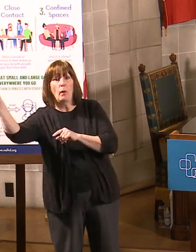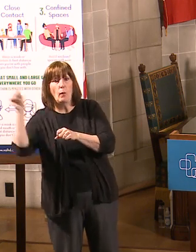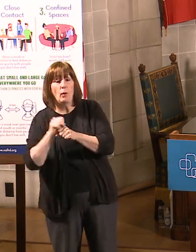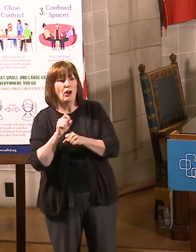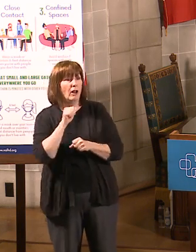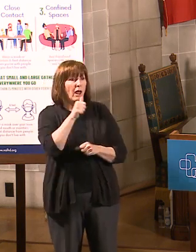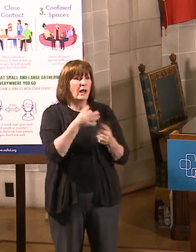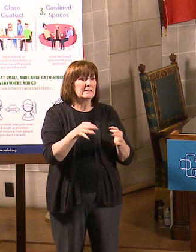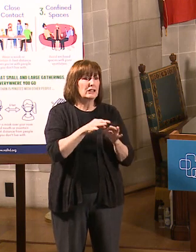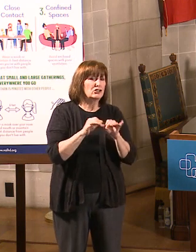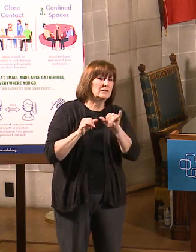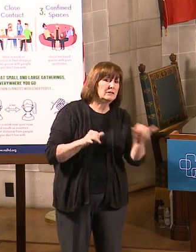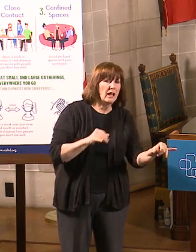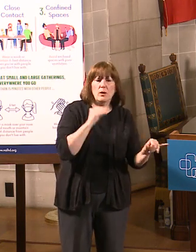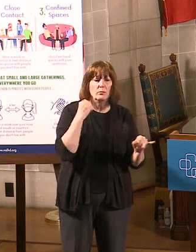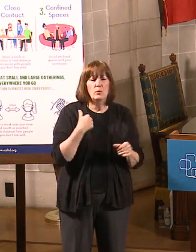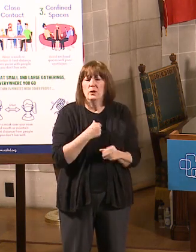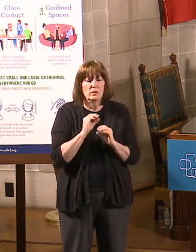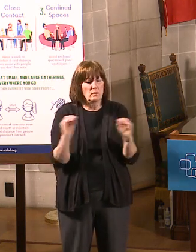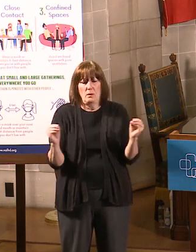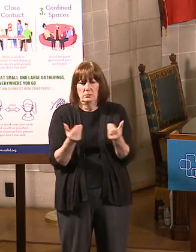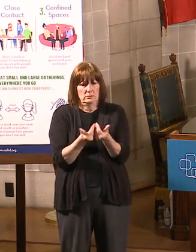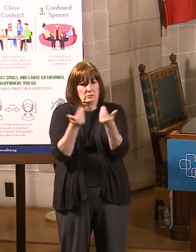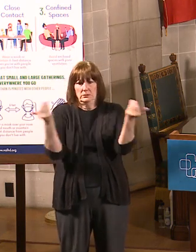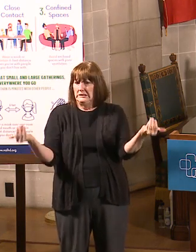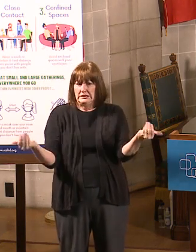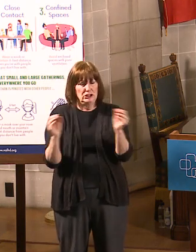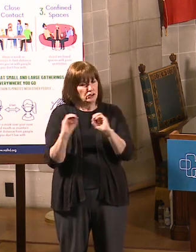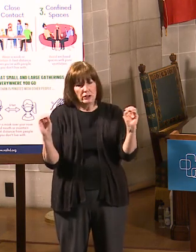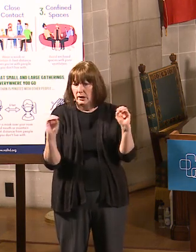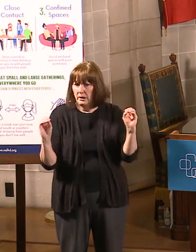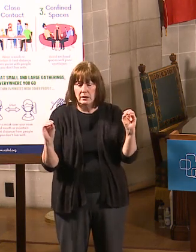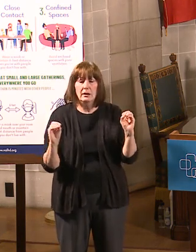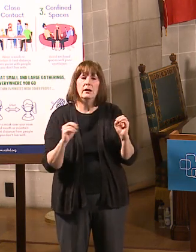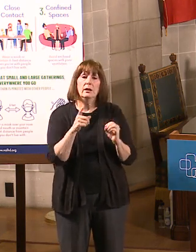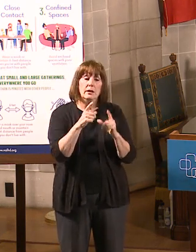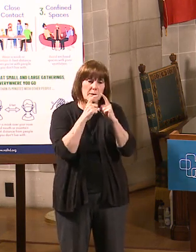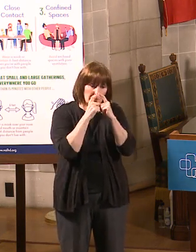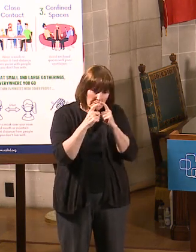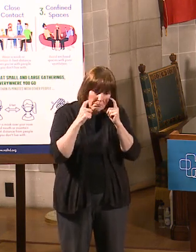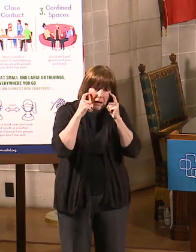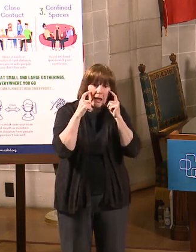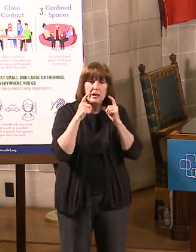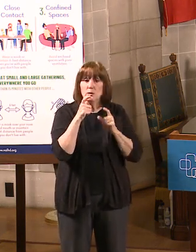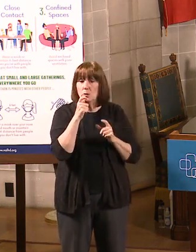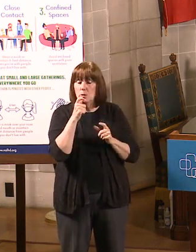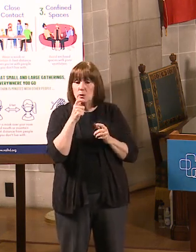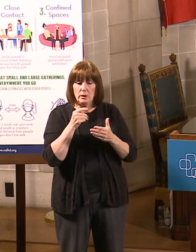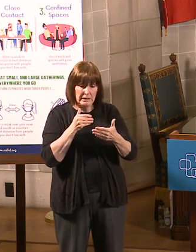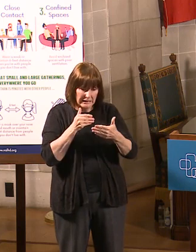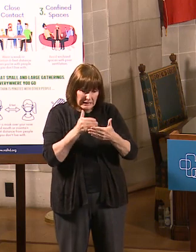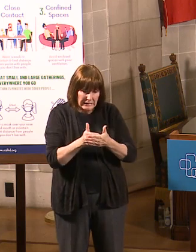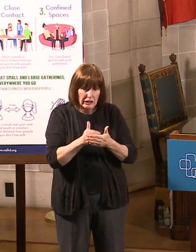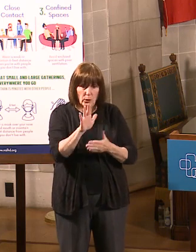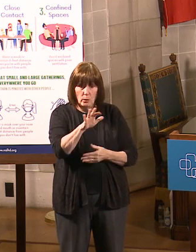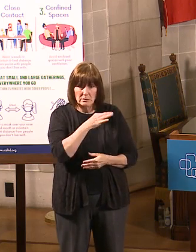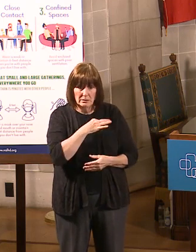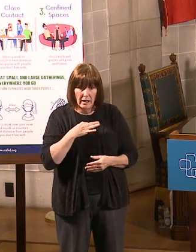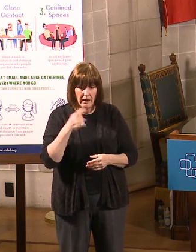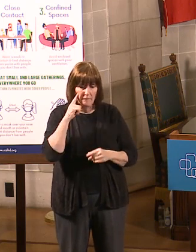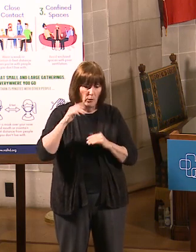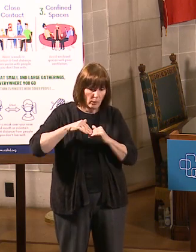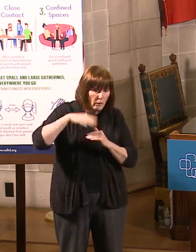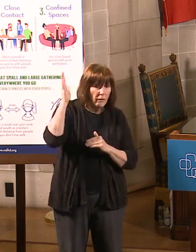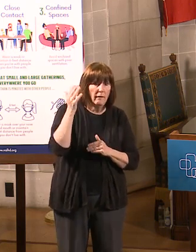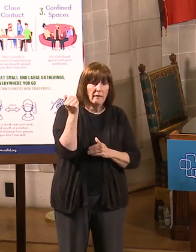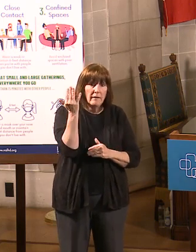state. With regard to, again, wearing masks, if you've got customers that are going to be closer to your staff for 15 minutes or more, both